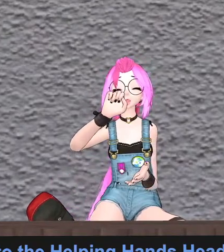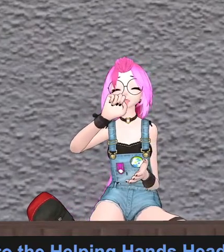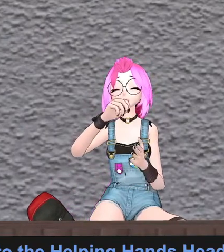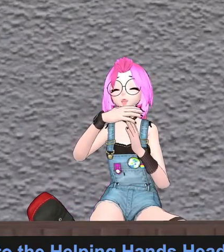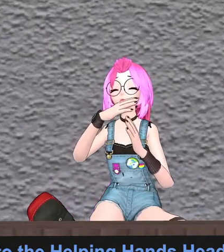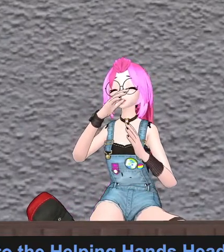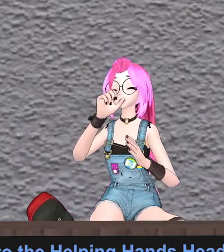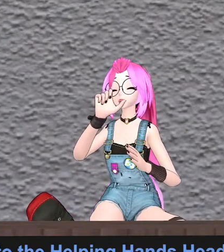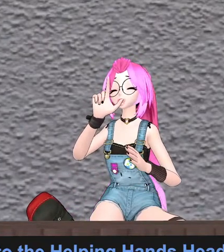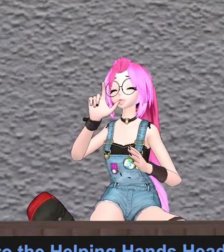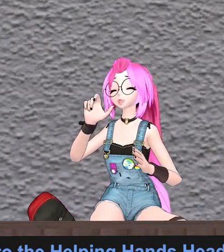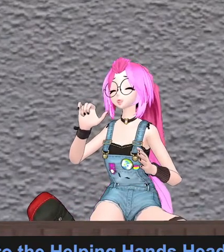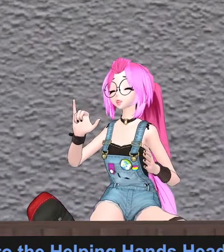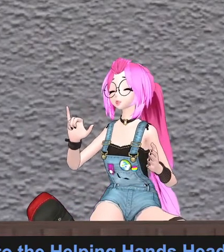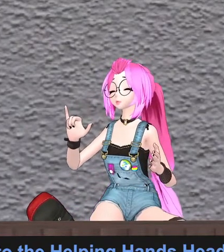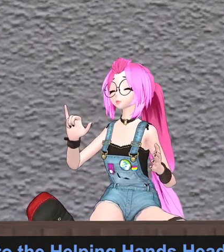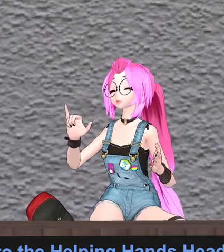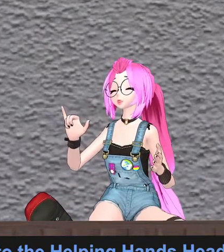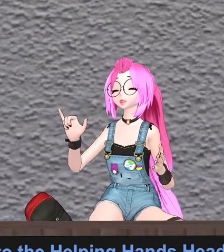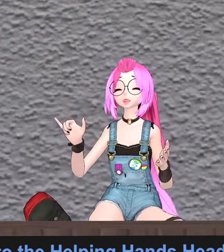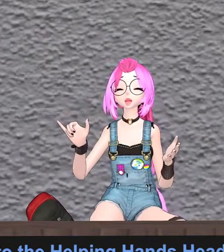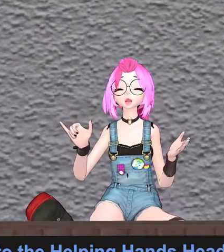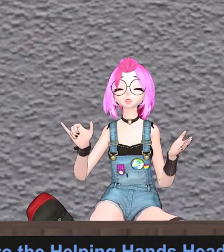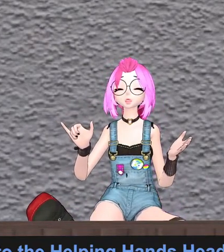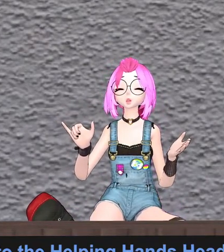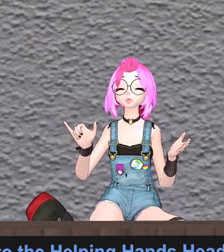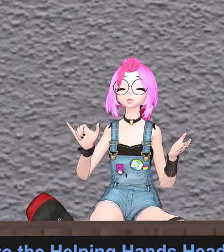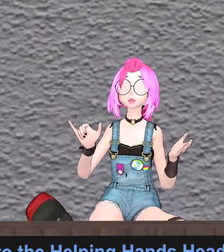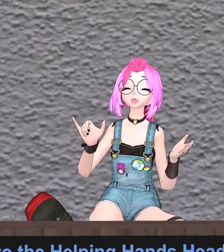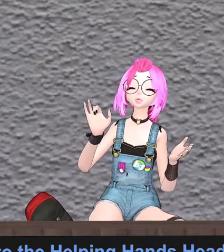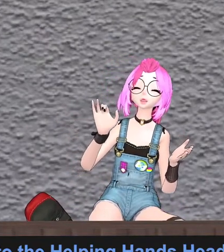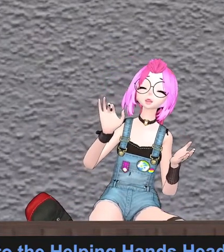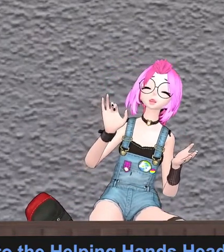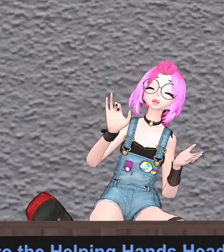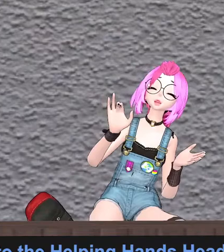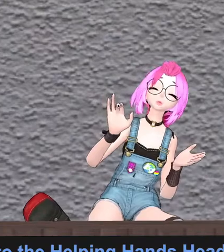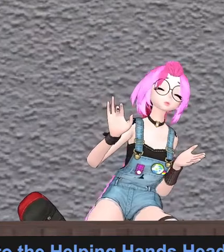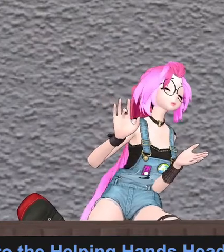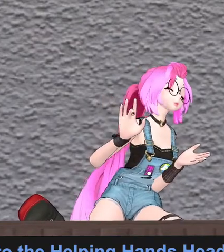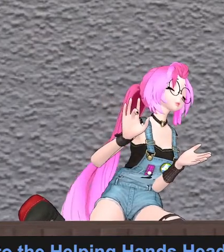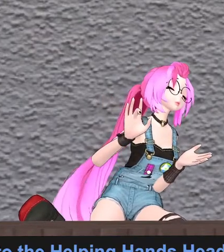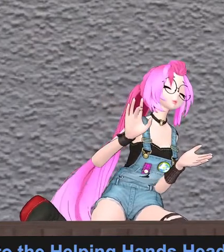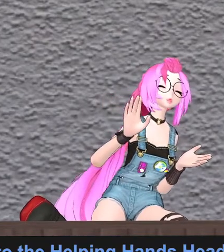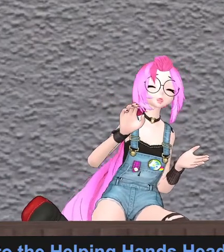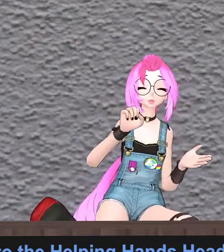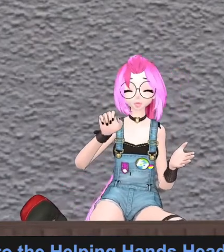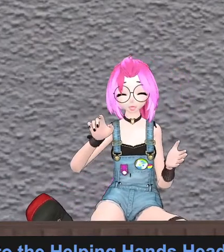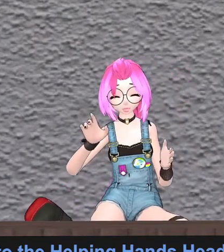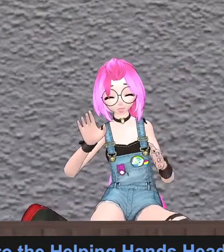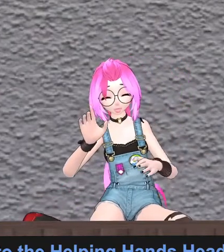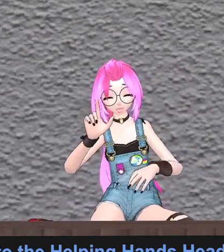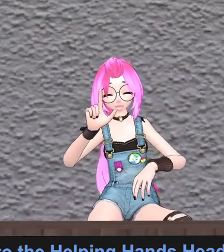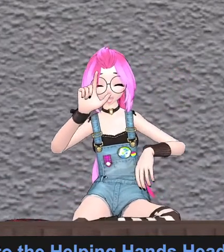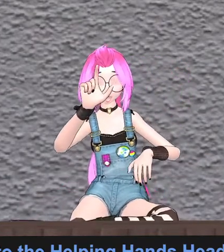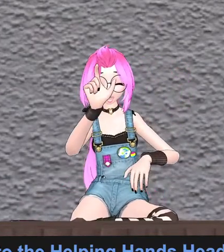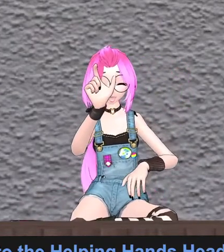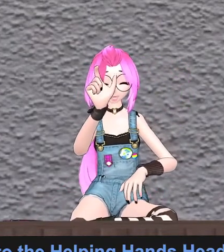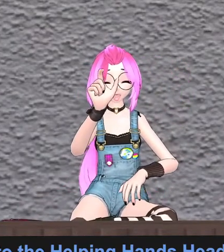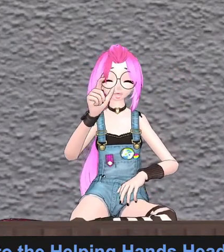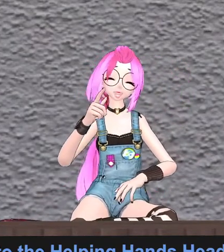people from Italy with us today? Any Italians? I see, nope, looks like not. Okay, so Italy, I've